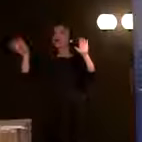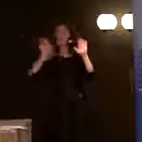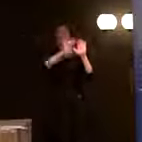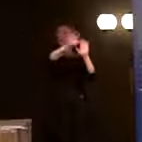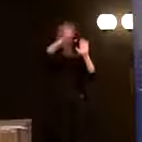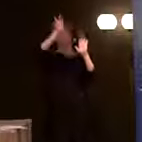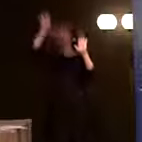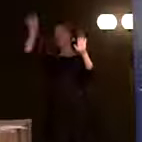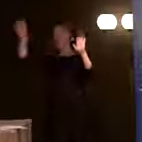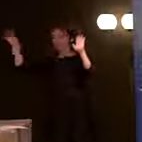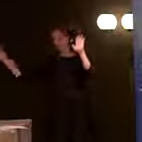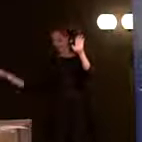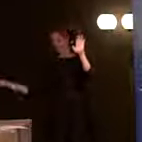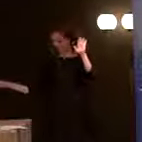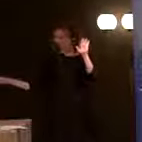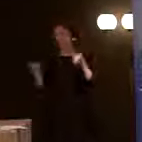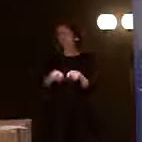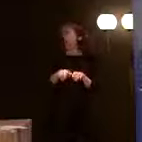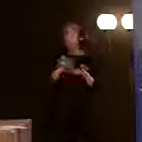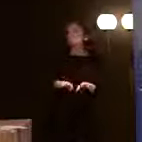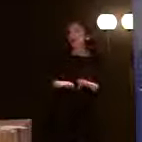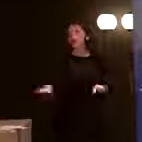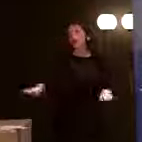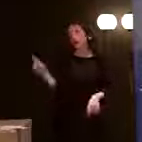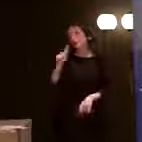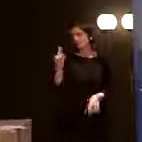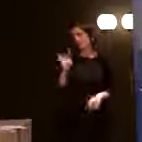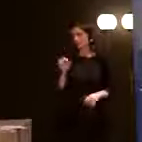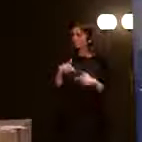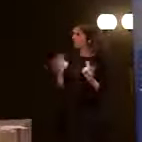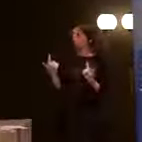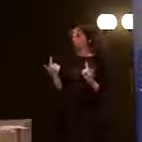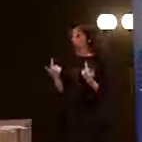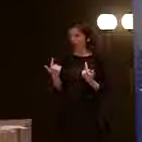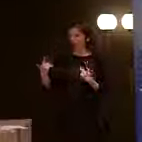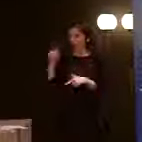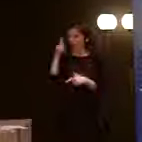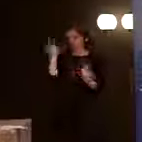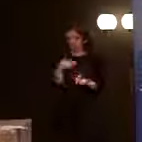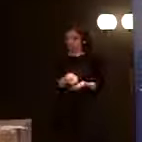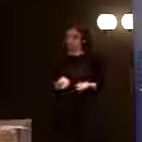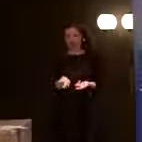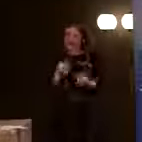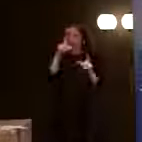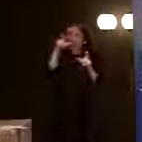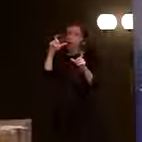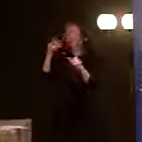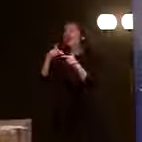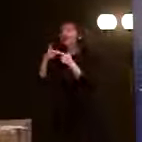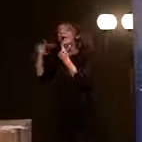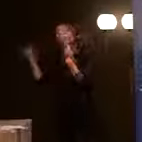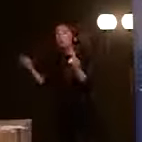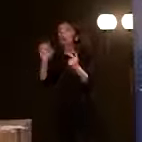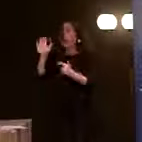that experiment, in the classroom we would take the globe and a flashlight and then light the globe to see where's the